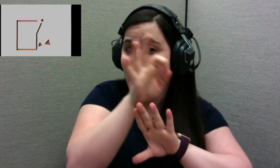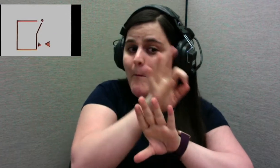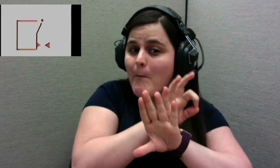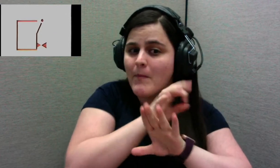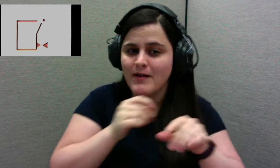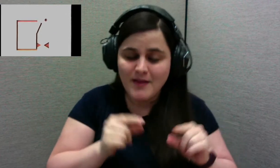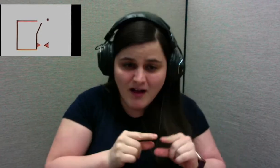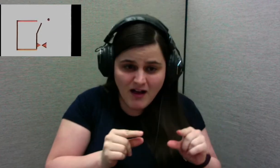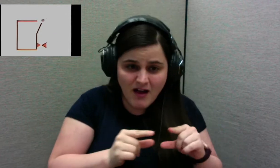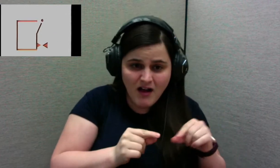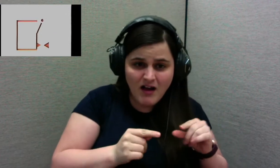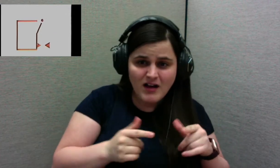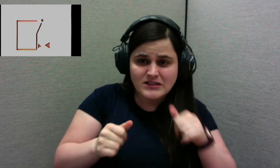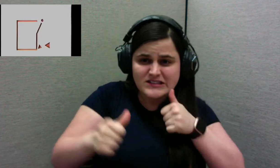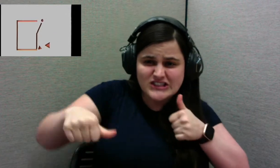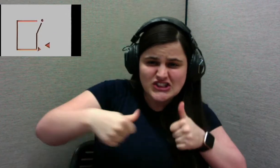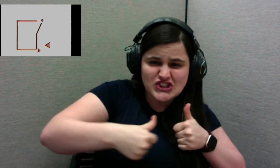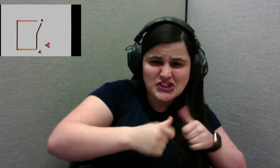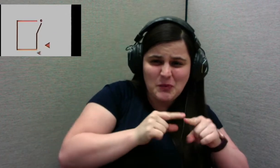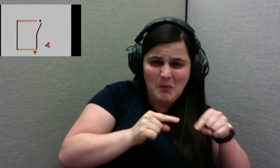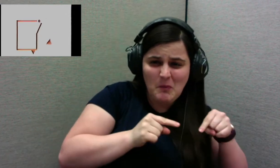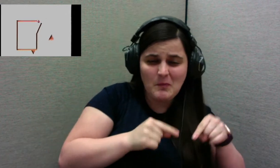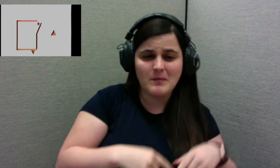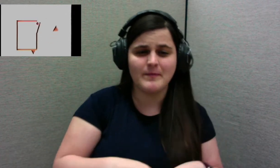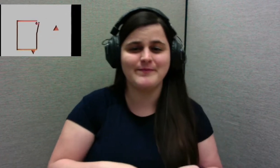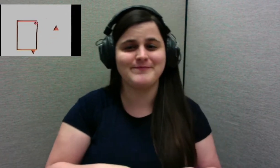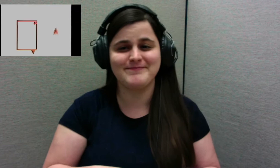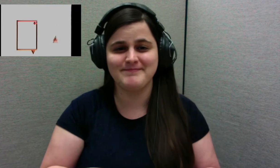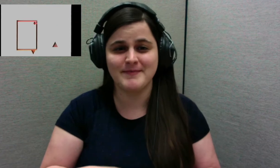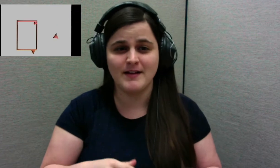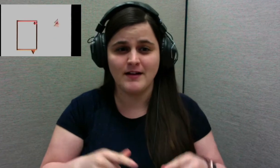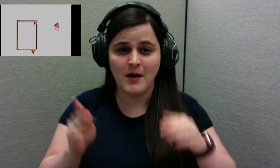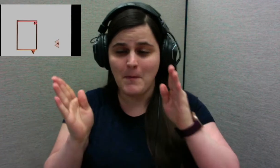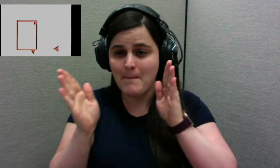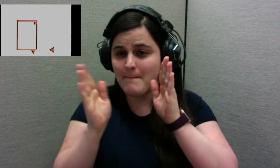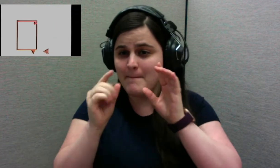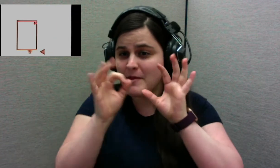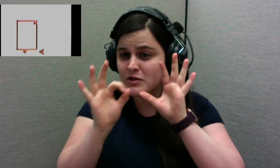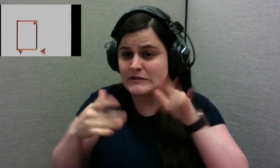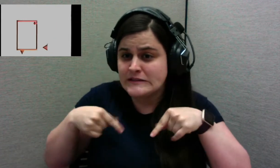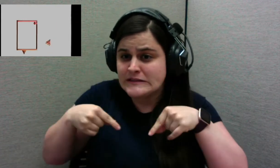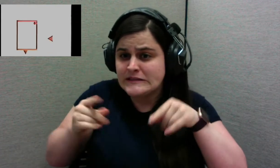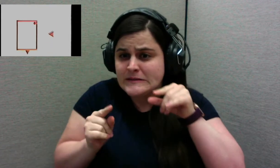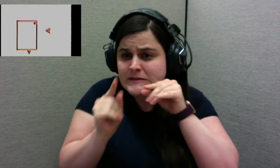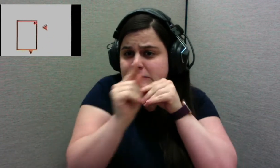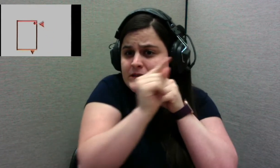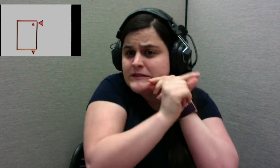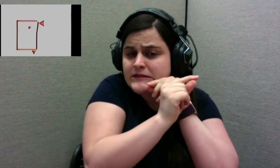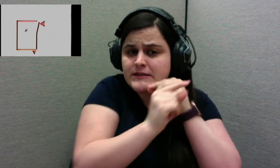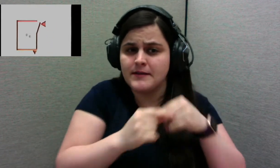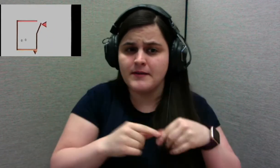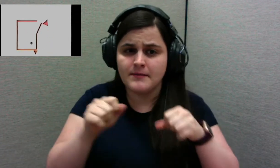getting rather chased away there. He's not happy at all. And the circle, in fact, looks quite nervous. Locked